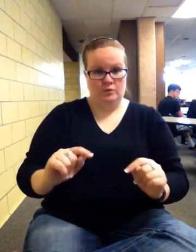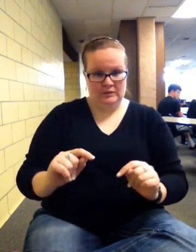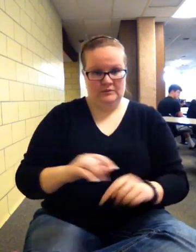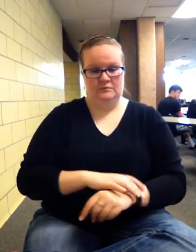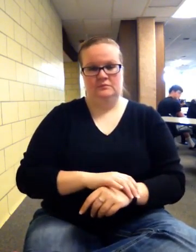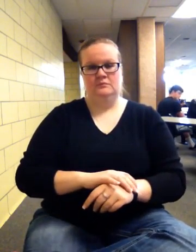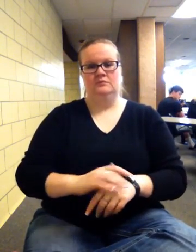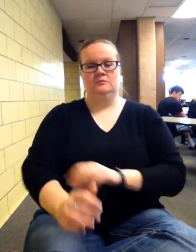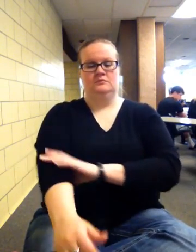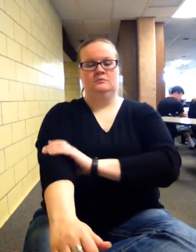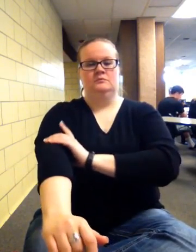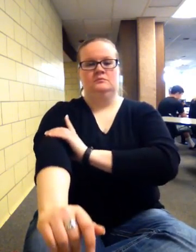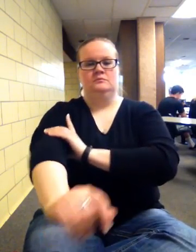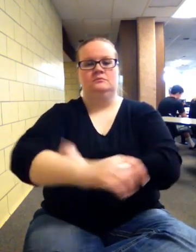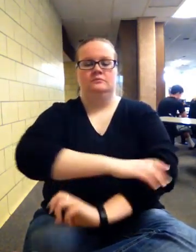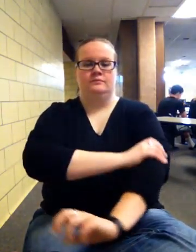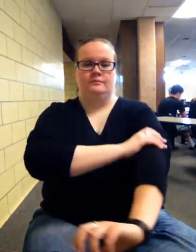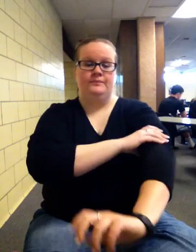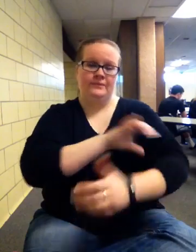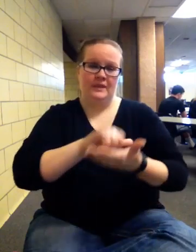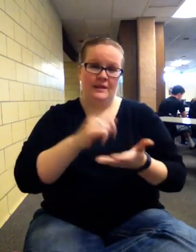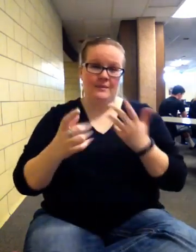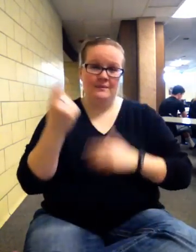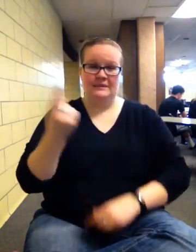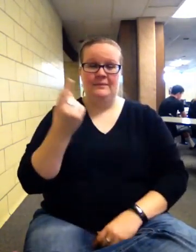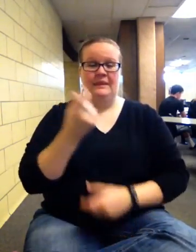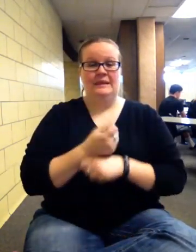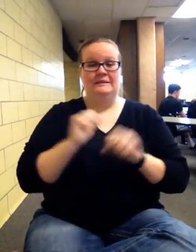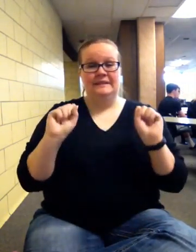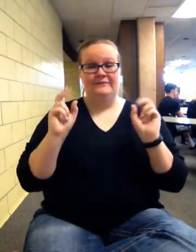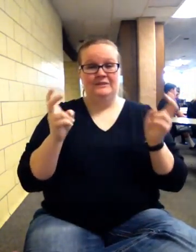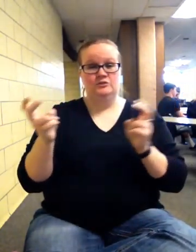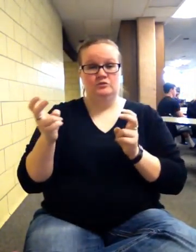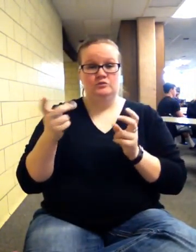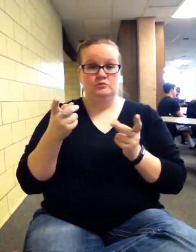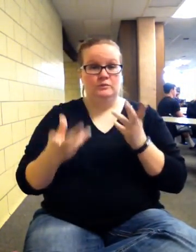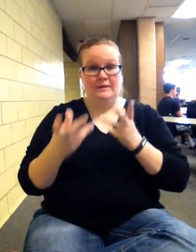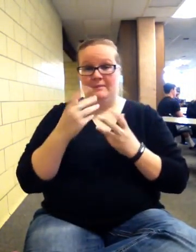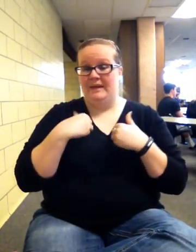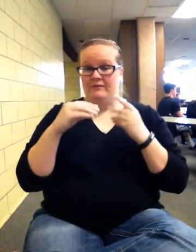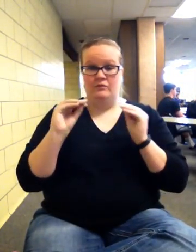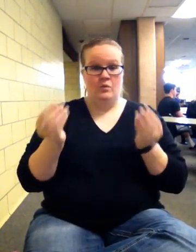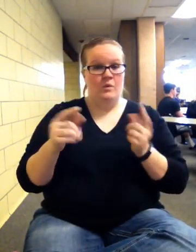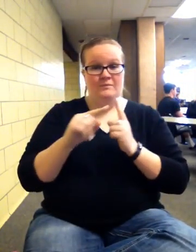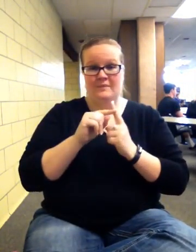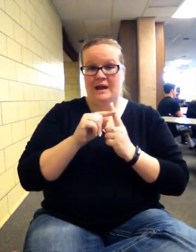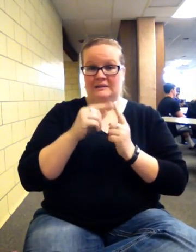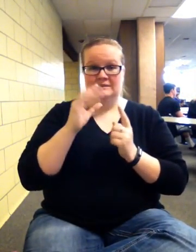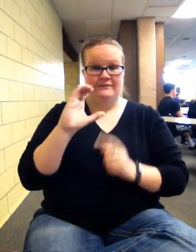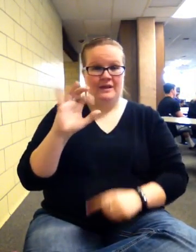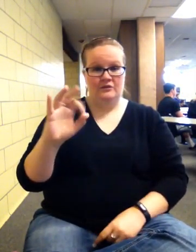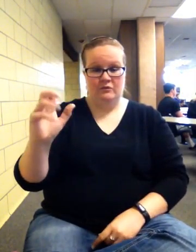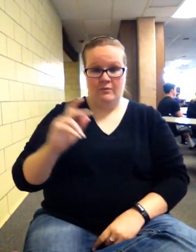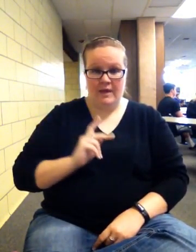and arms and things like that. So that might be something, safety issue where you might never get a positive cash flow out of the deal, but you're doing it